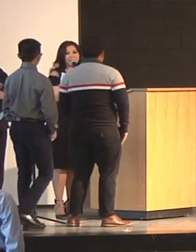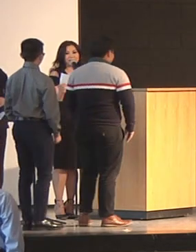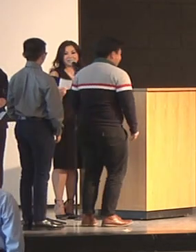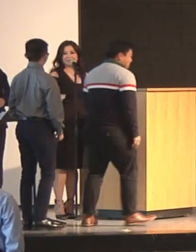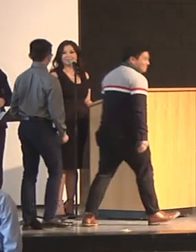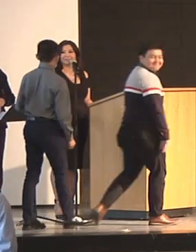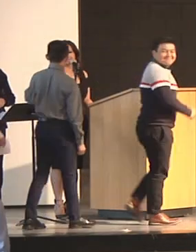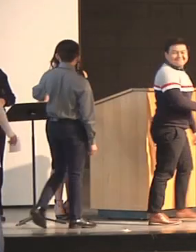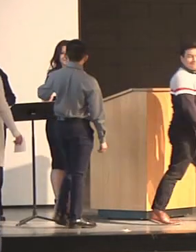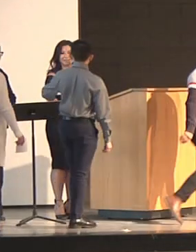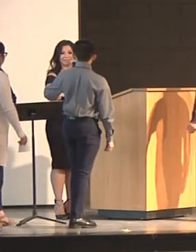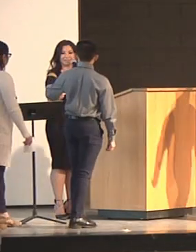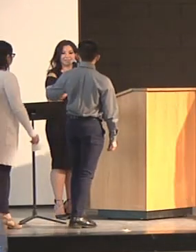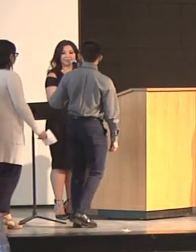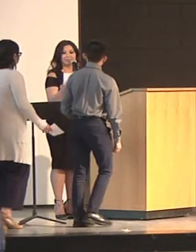Alan Her,